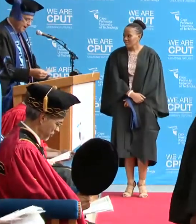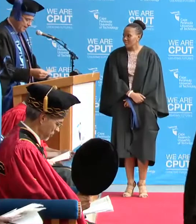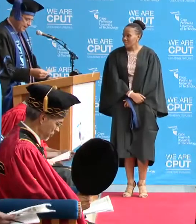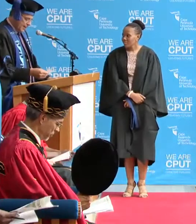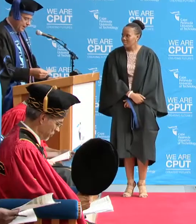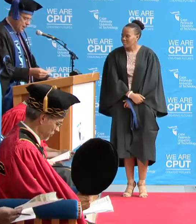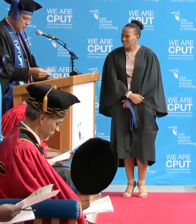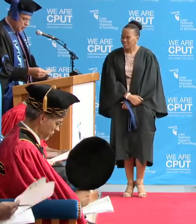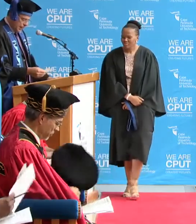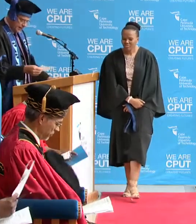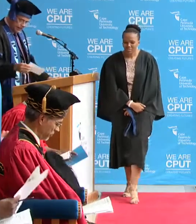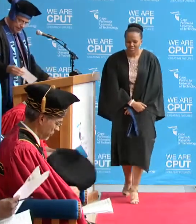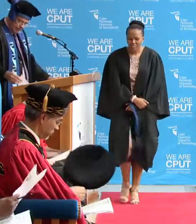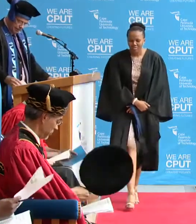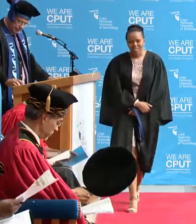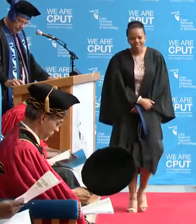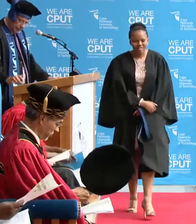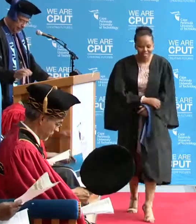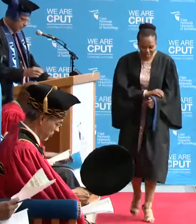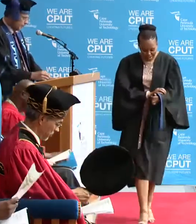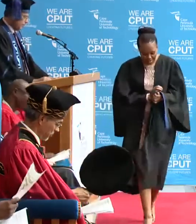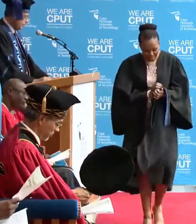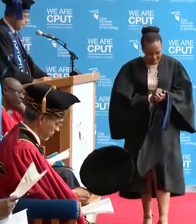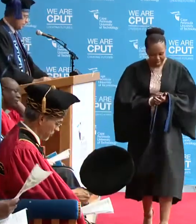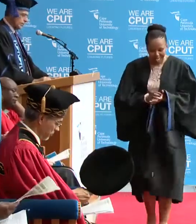Kamfa Avakili Juta.